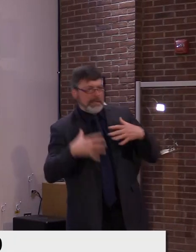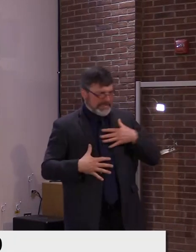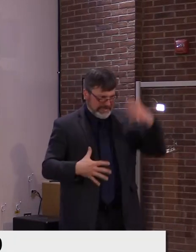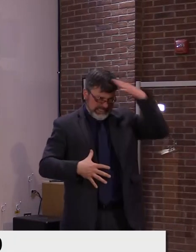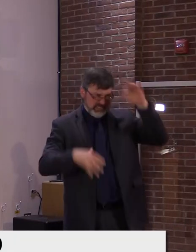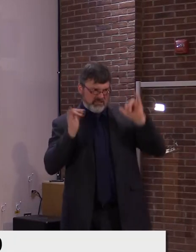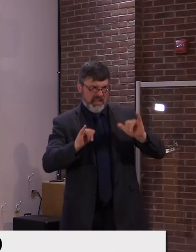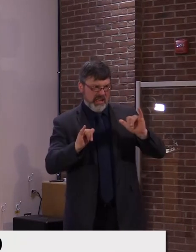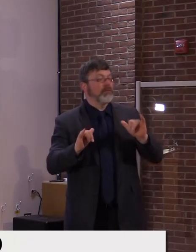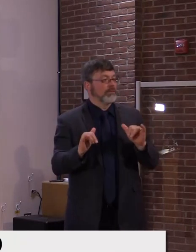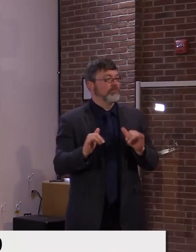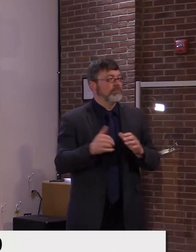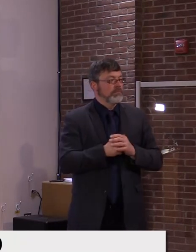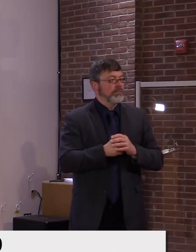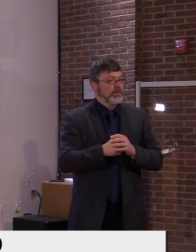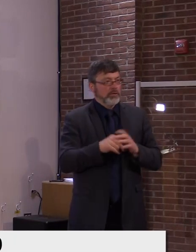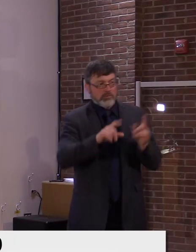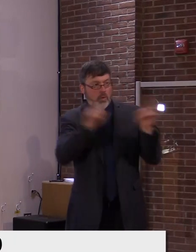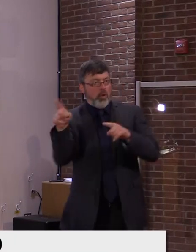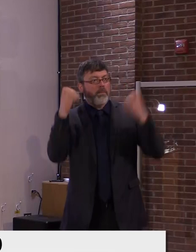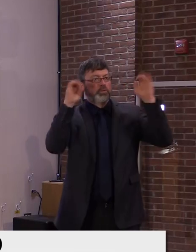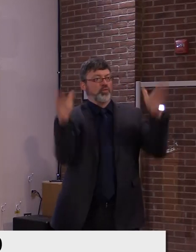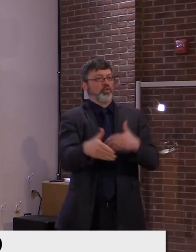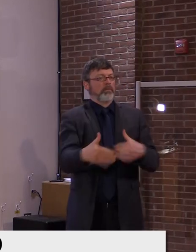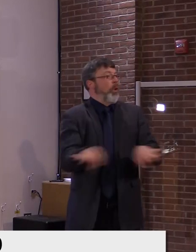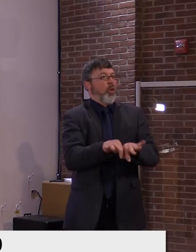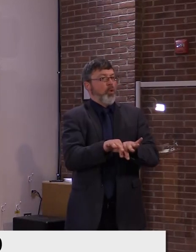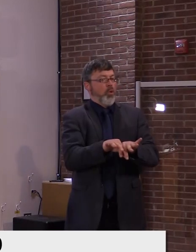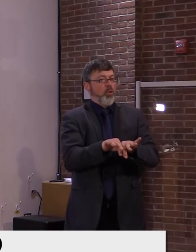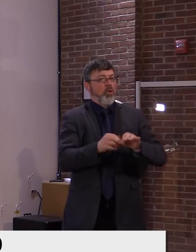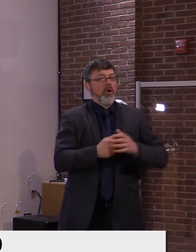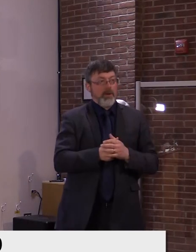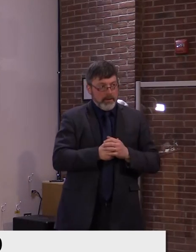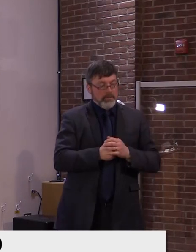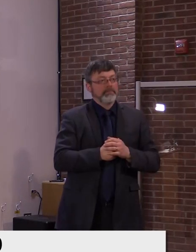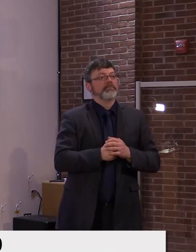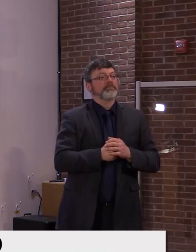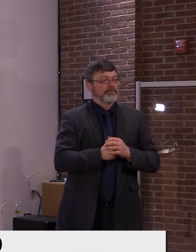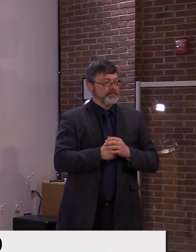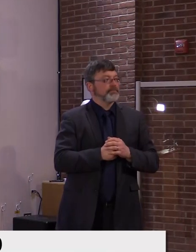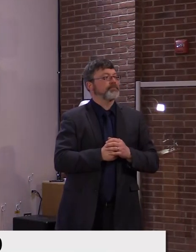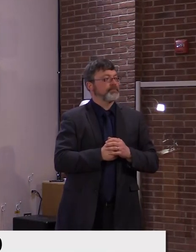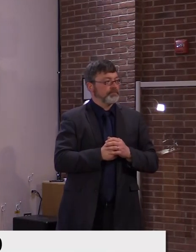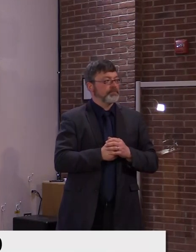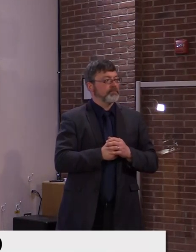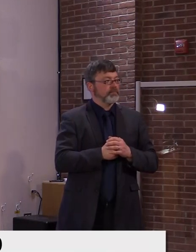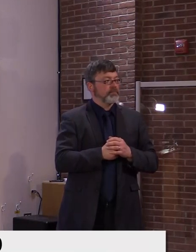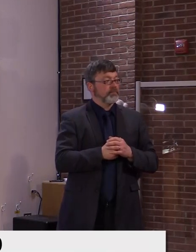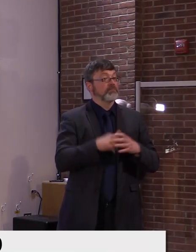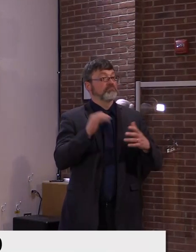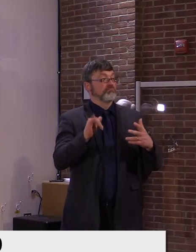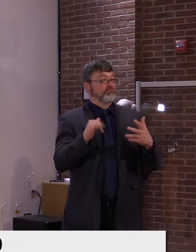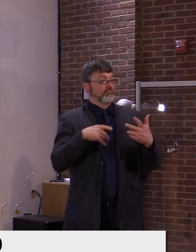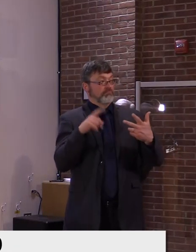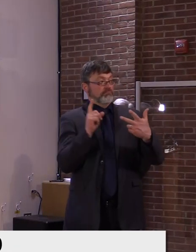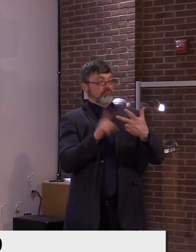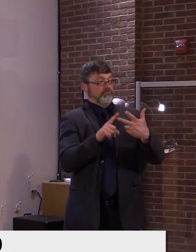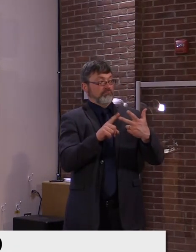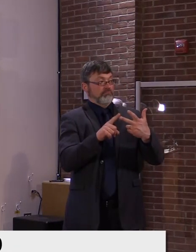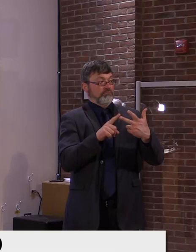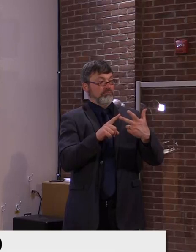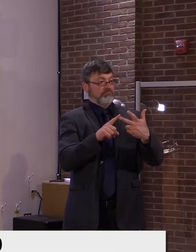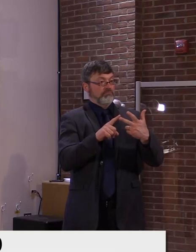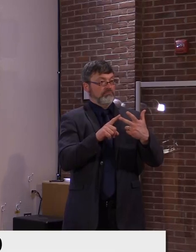vaccine safety and transparency every step of the way, and that is why these actions have been taken and acted on so